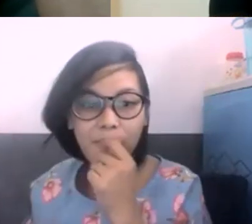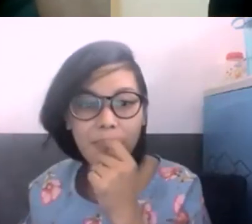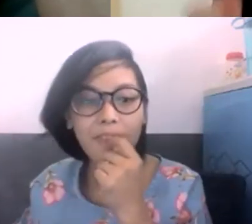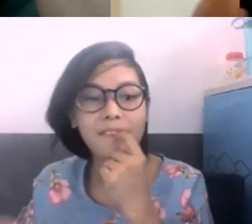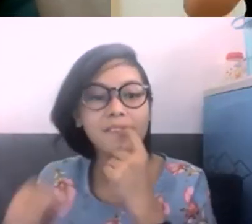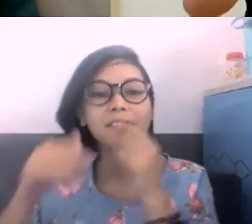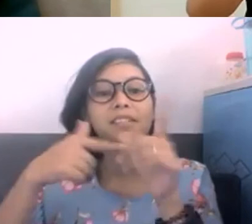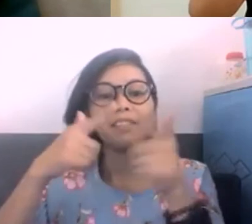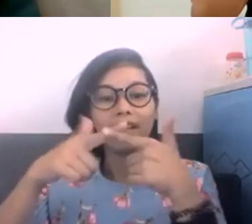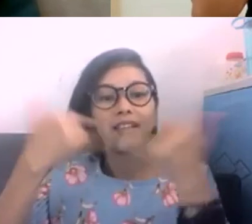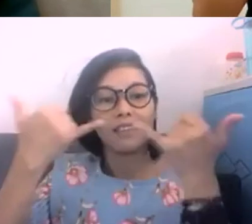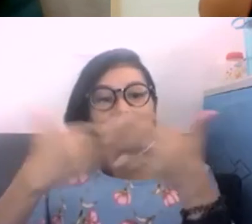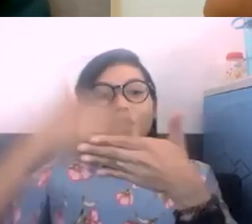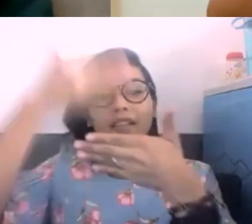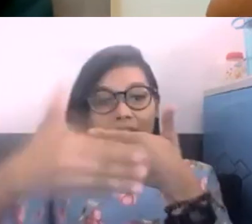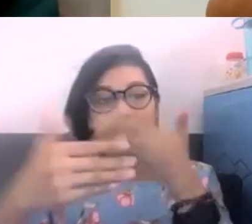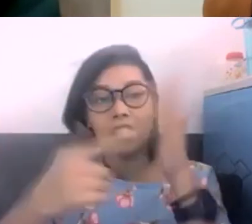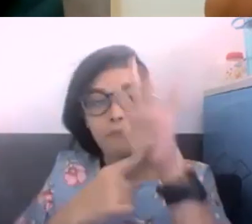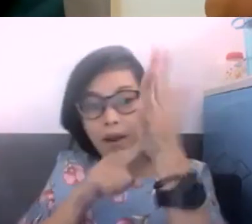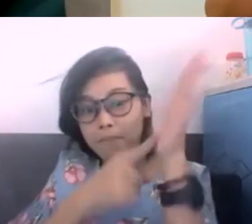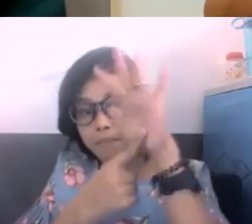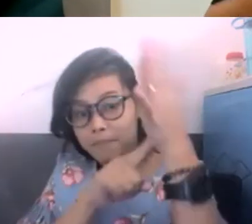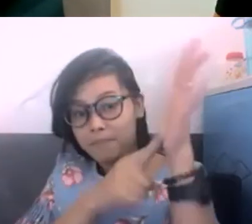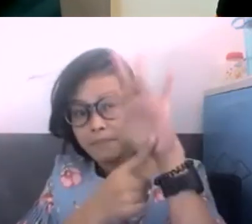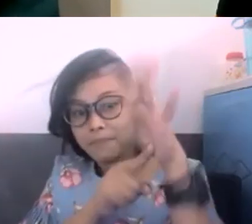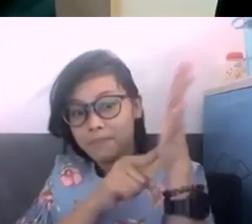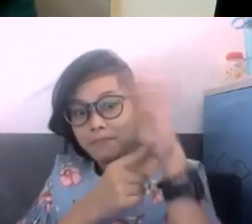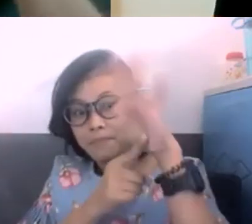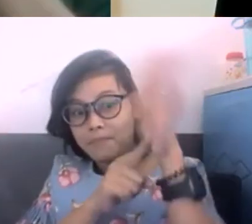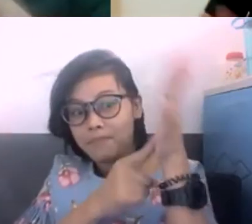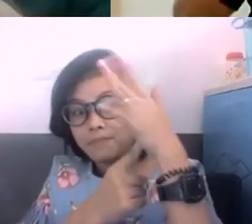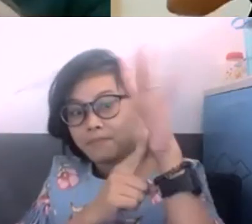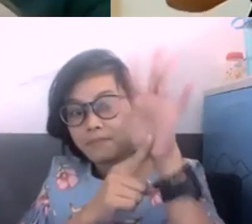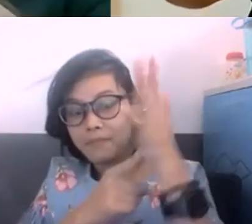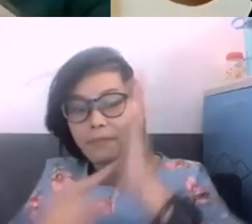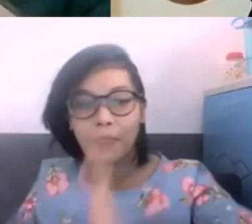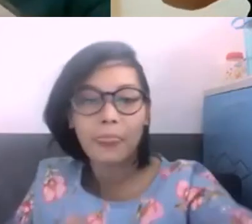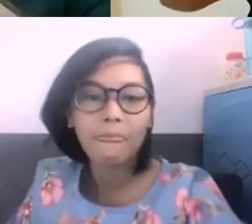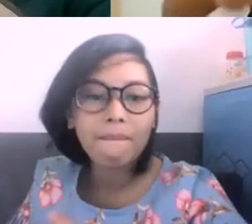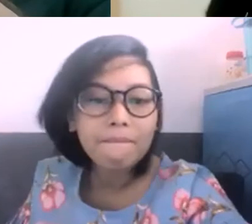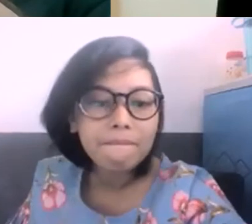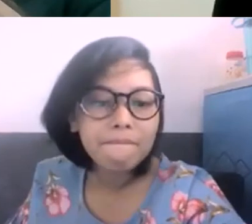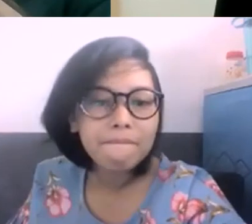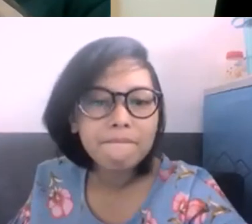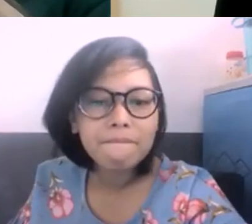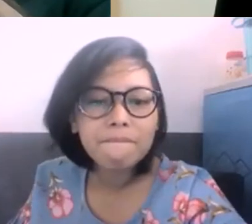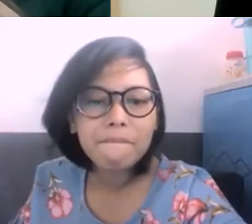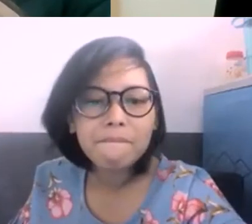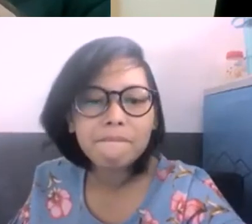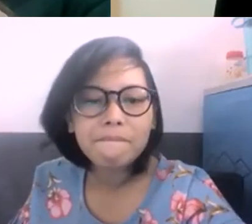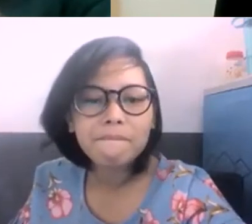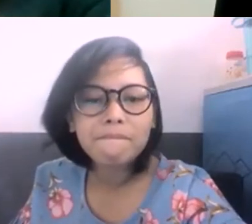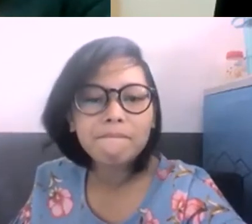the non-dominant hand on our groups. Yeah. Okay. And then we'll talk about the orientation, the palm orientation